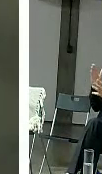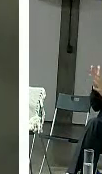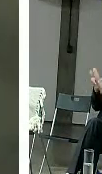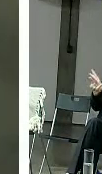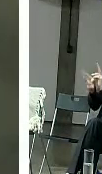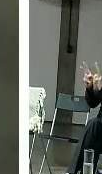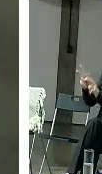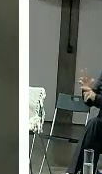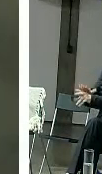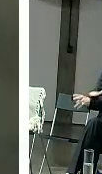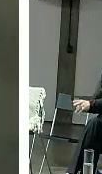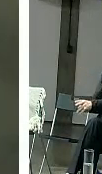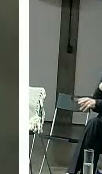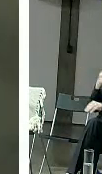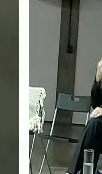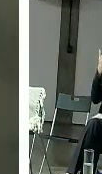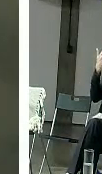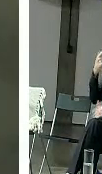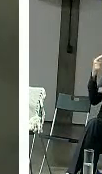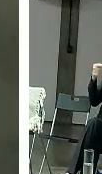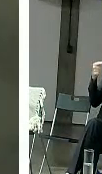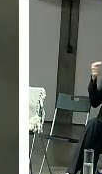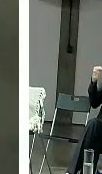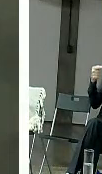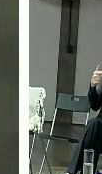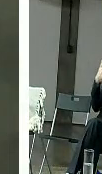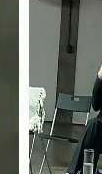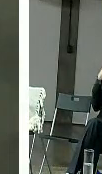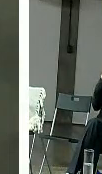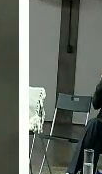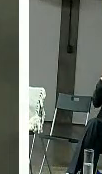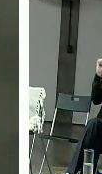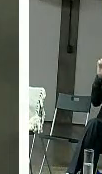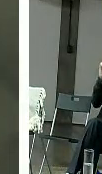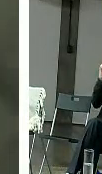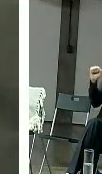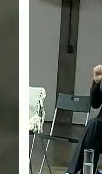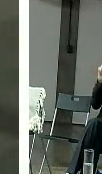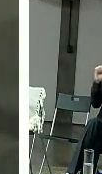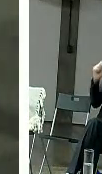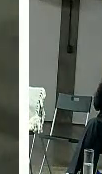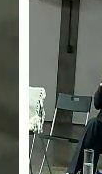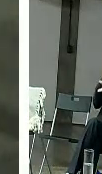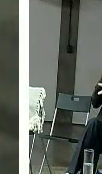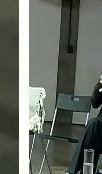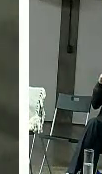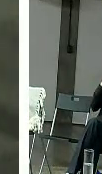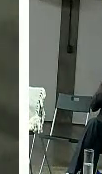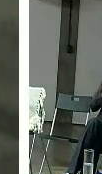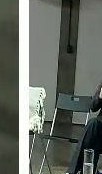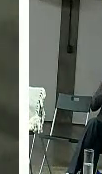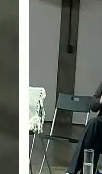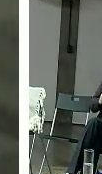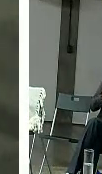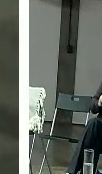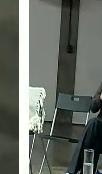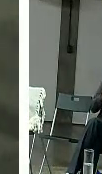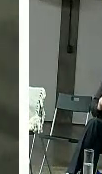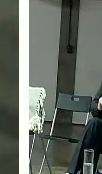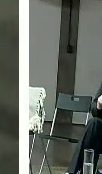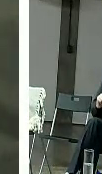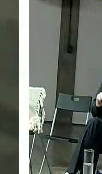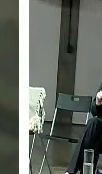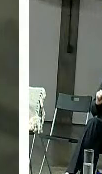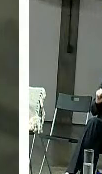took something from my sister. It stole a piece of her every single time, and when